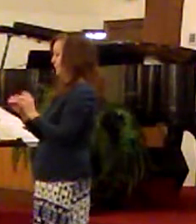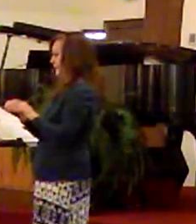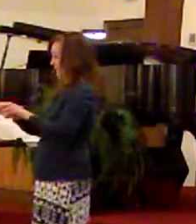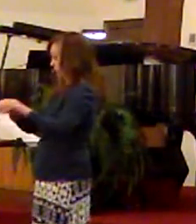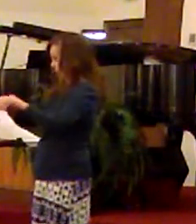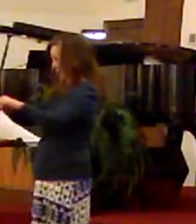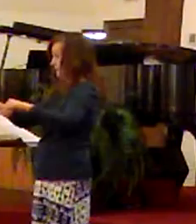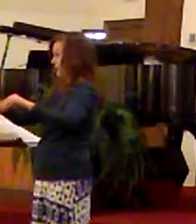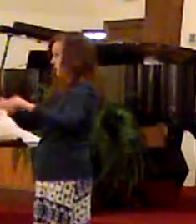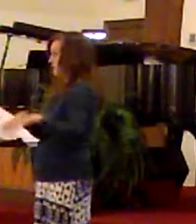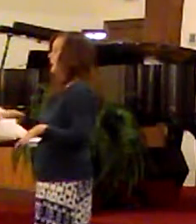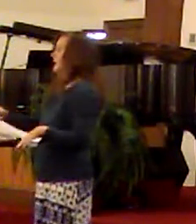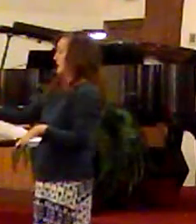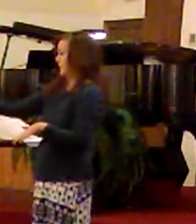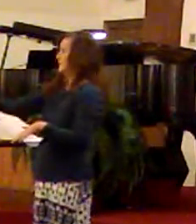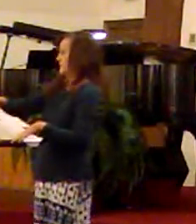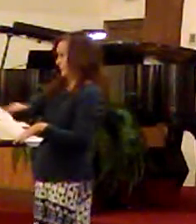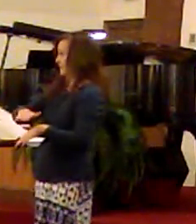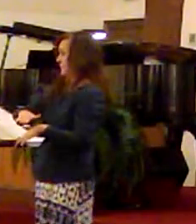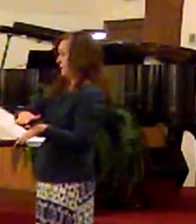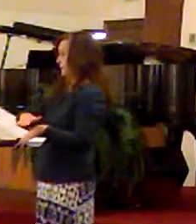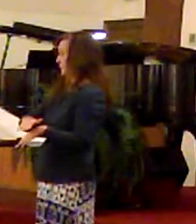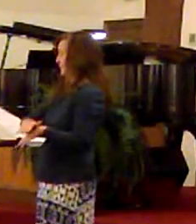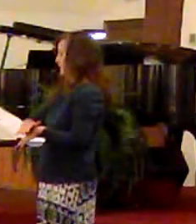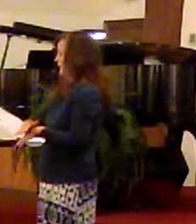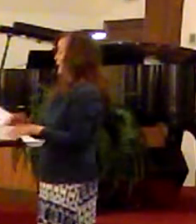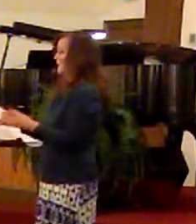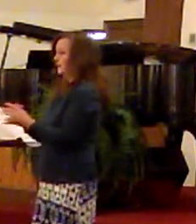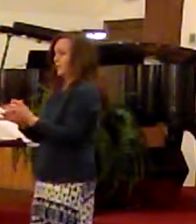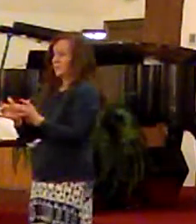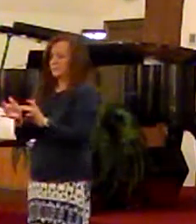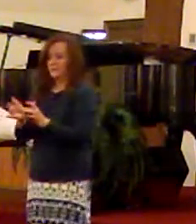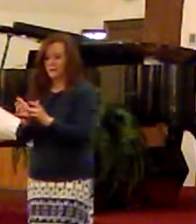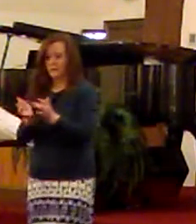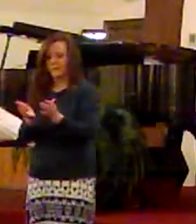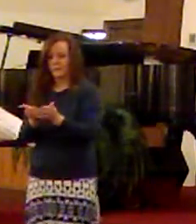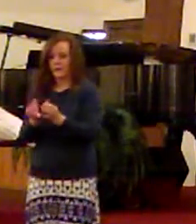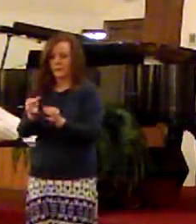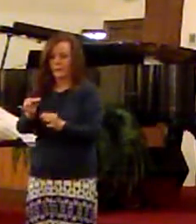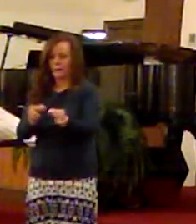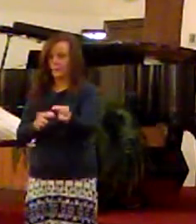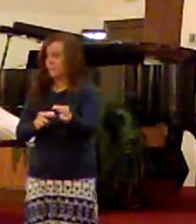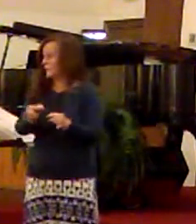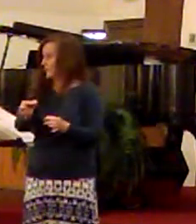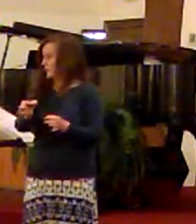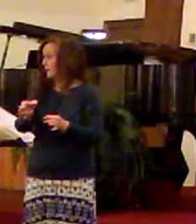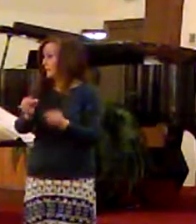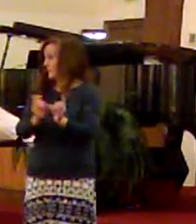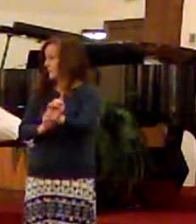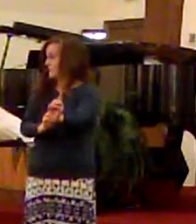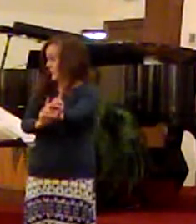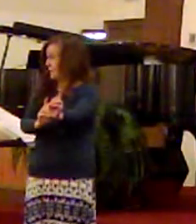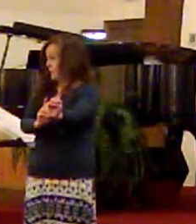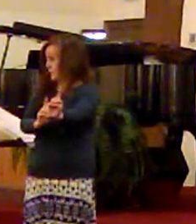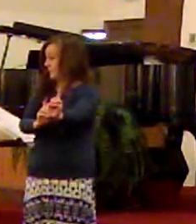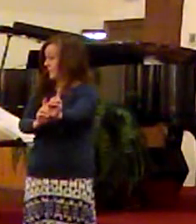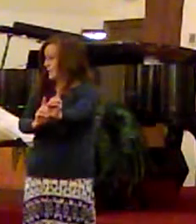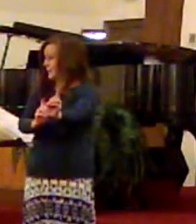And then Jesus turns around and answers, he begins explaining to him.